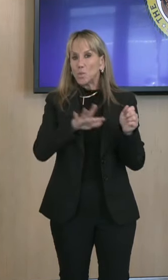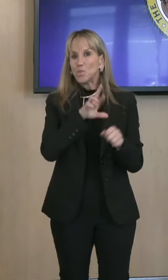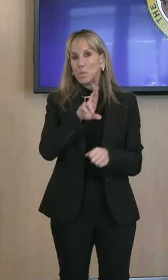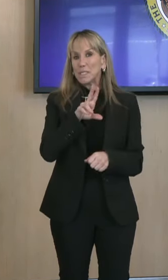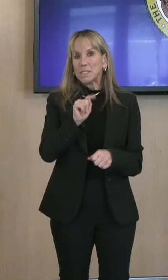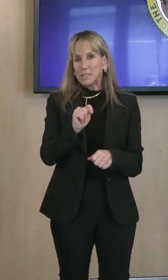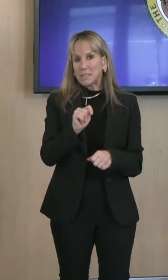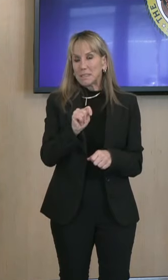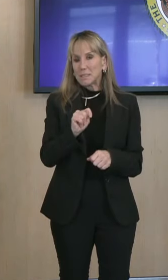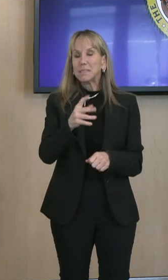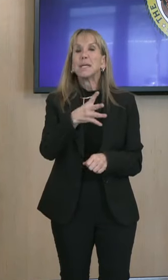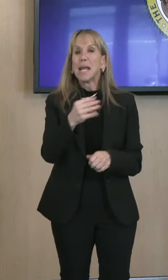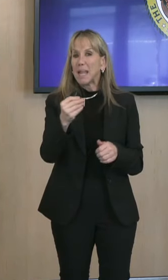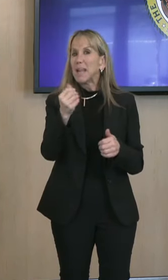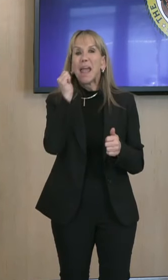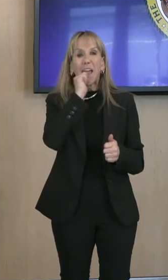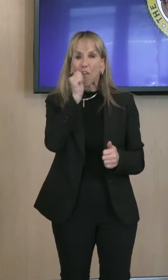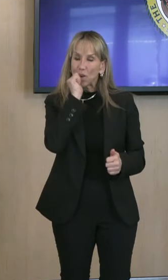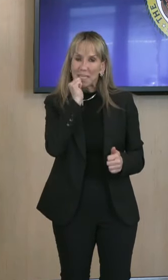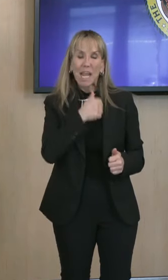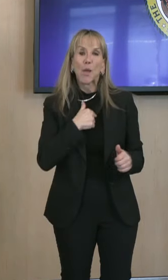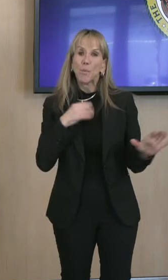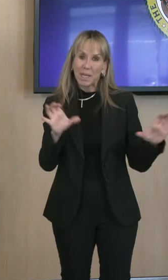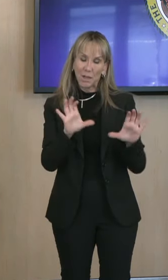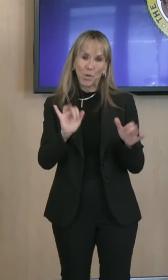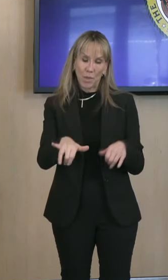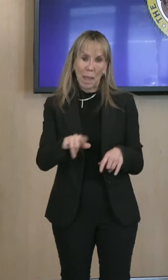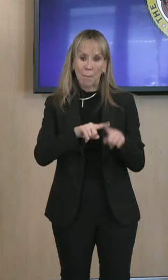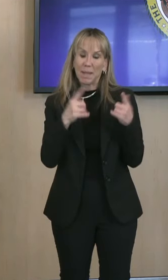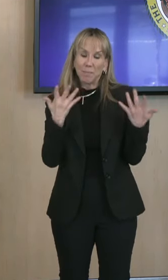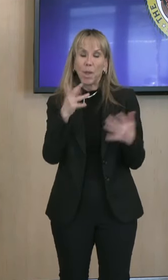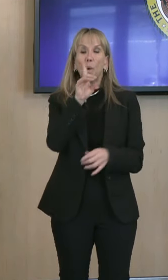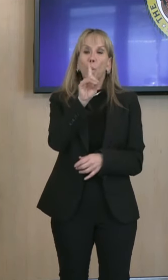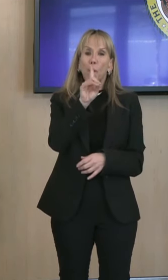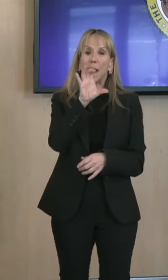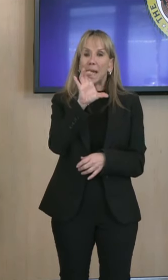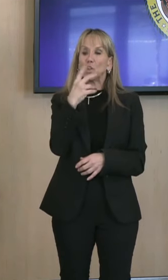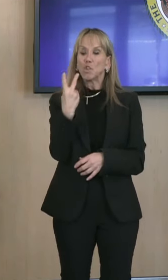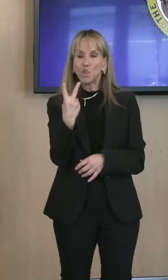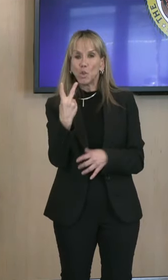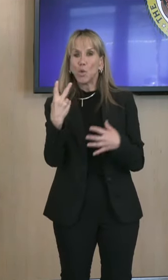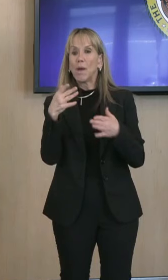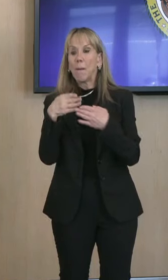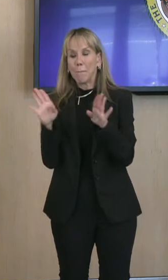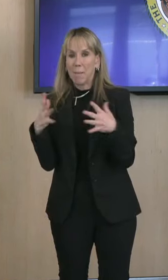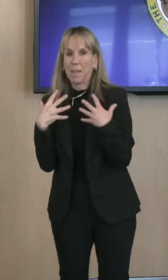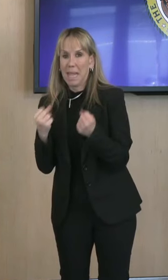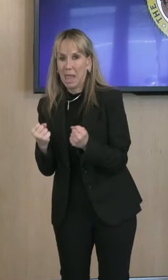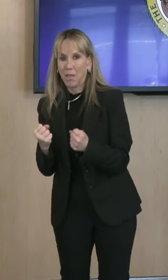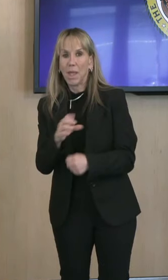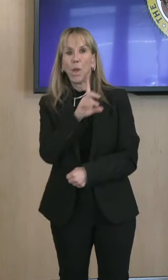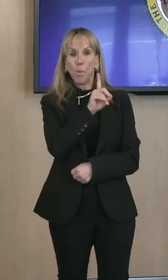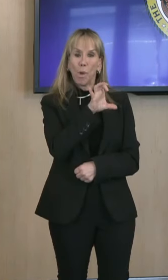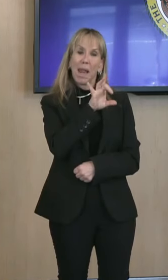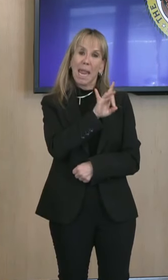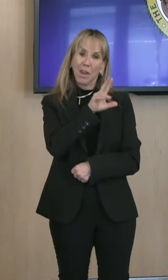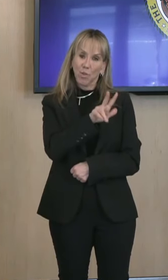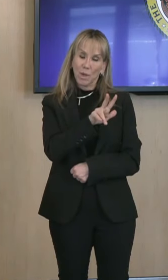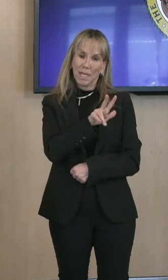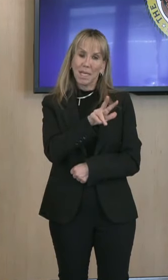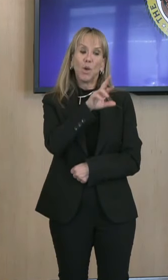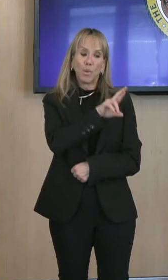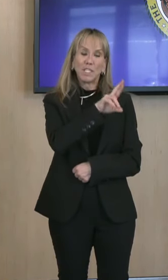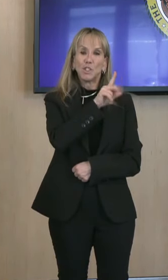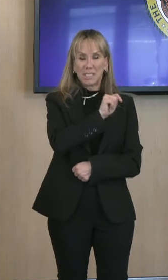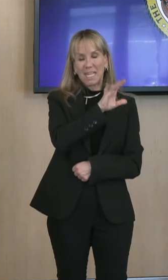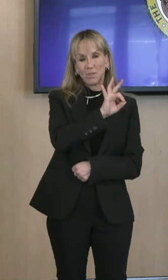on Homeless rooms each and every day. So it is 102 of the public health rooms are occupied, and 183 of the Regional Task